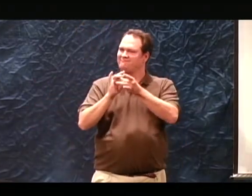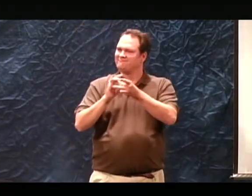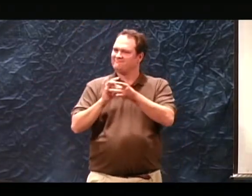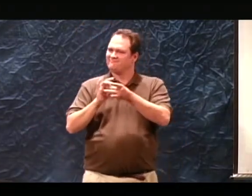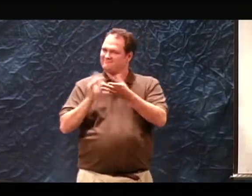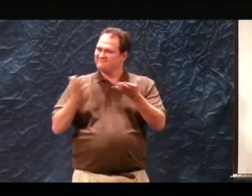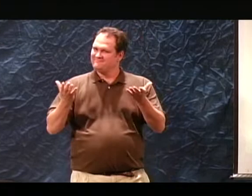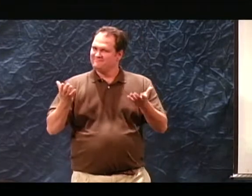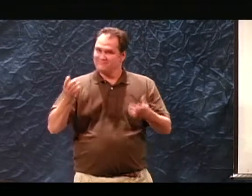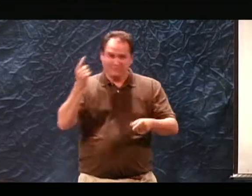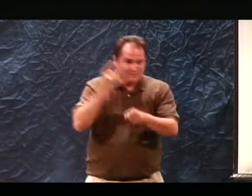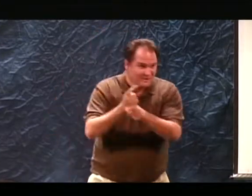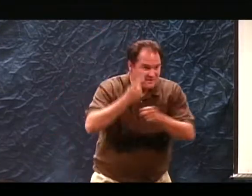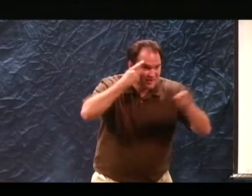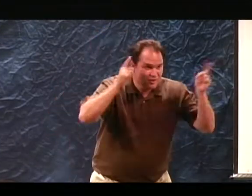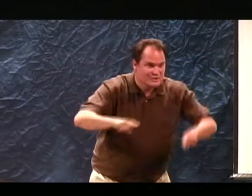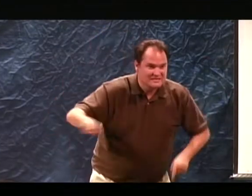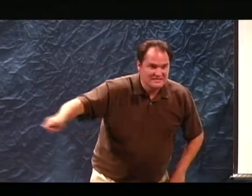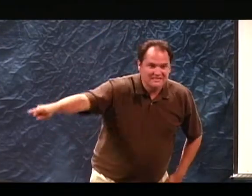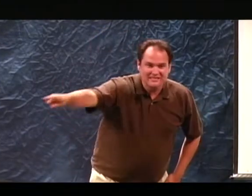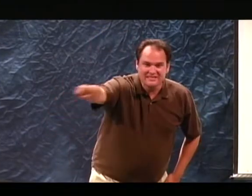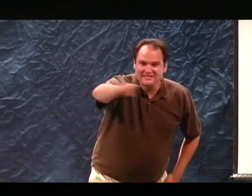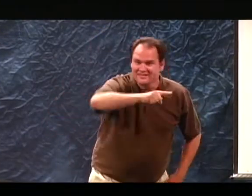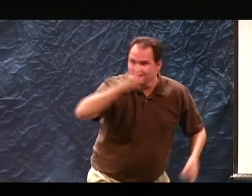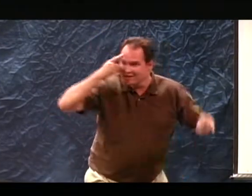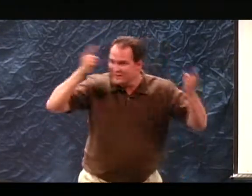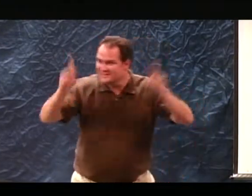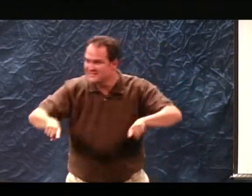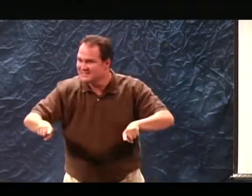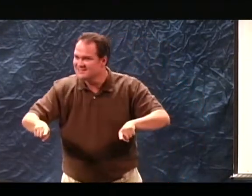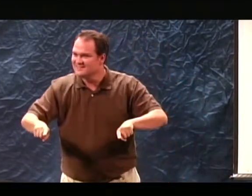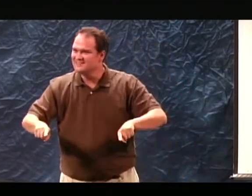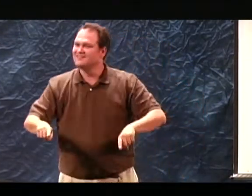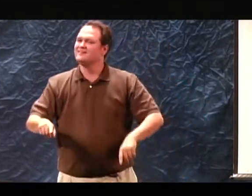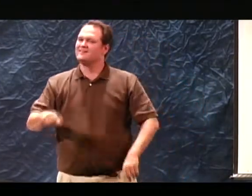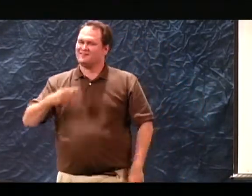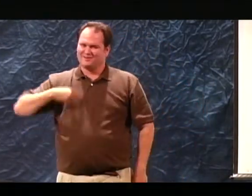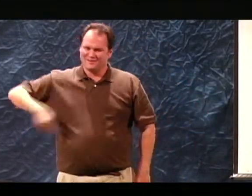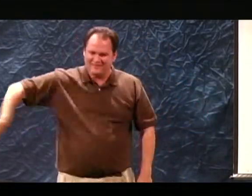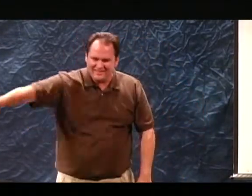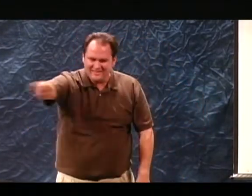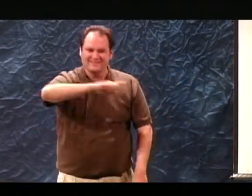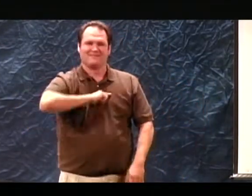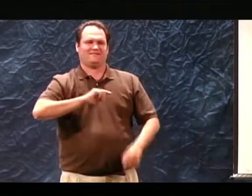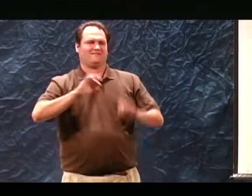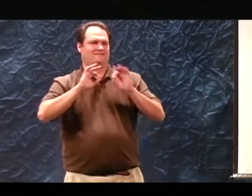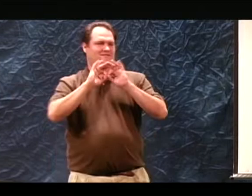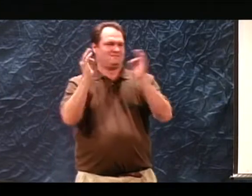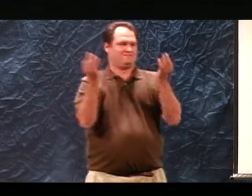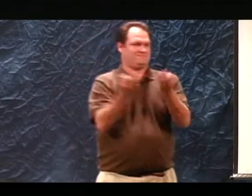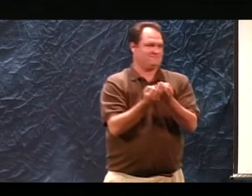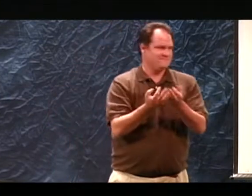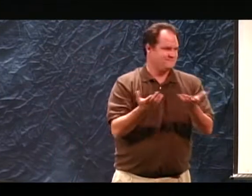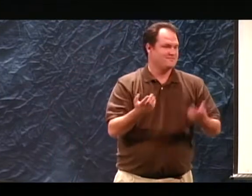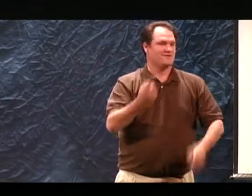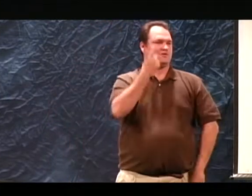get down there and keep them trimmed and looking good do you agree amen we